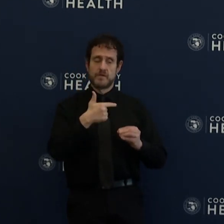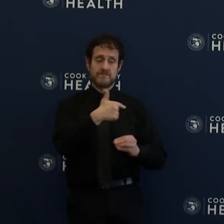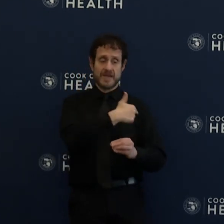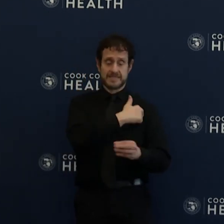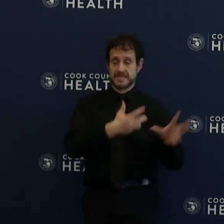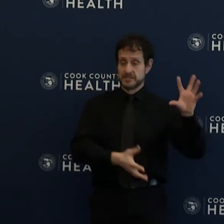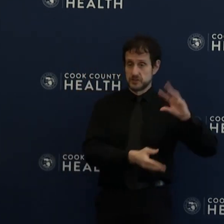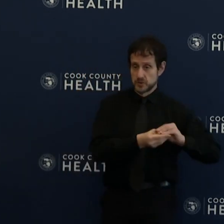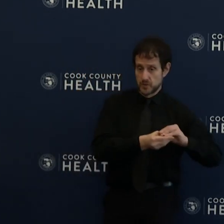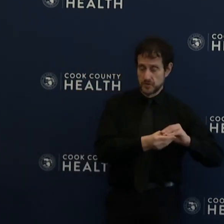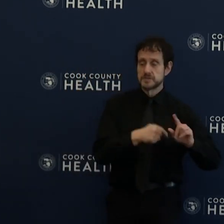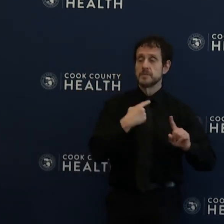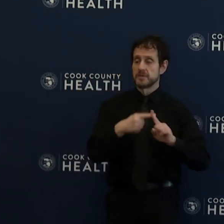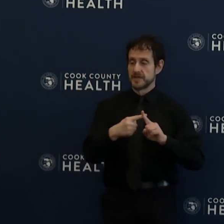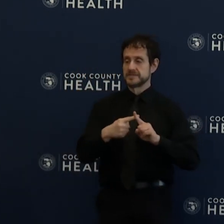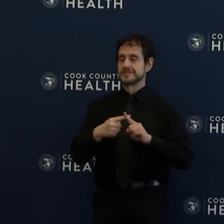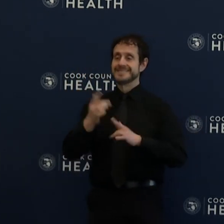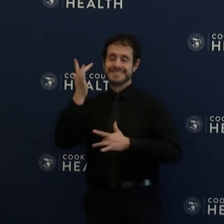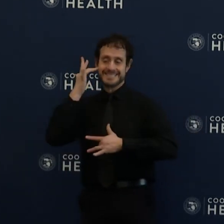vaccination data like that as well?